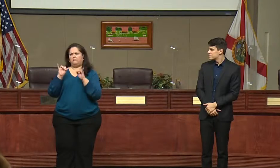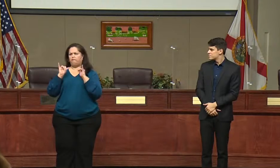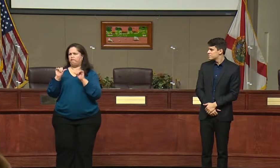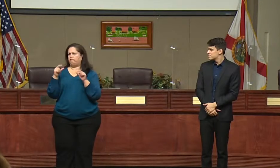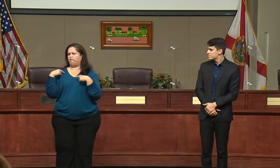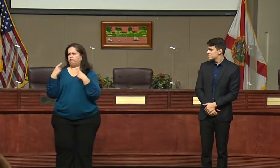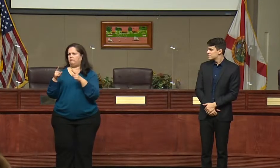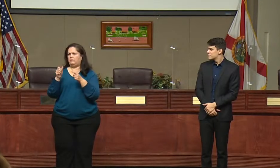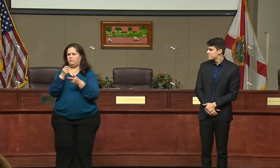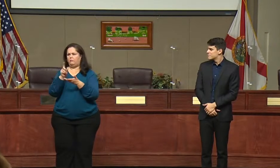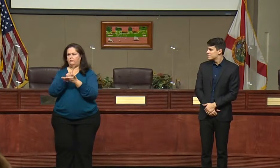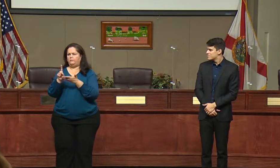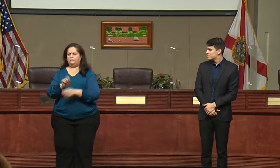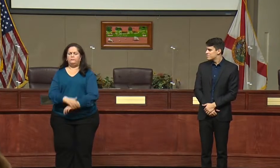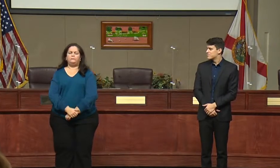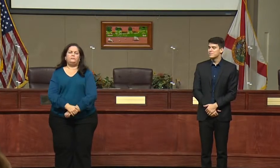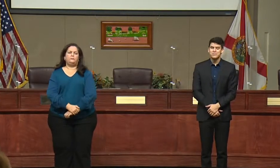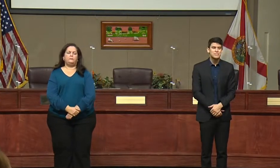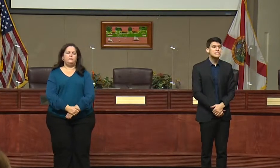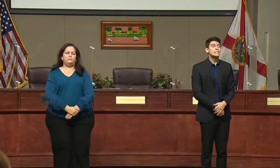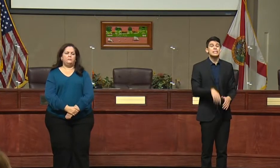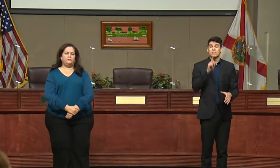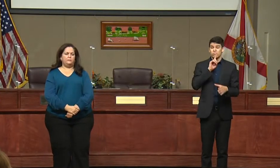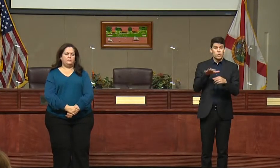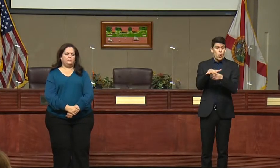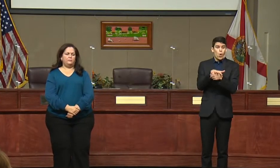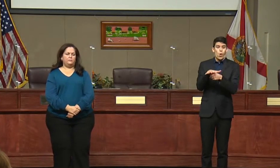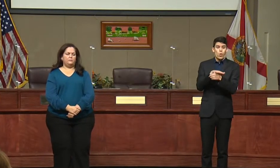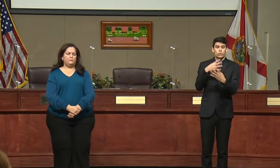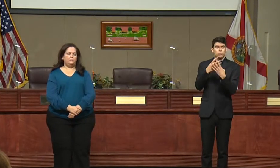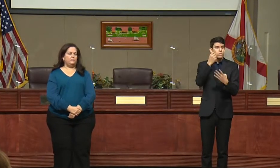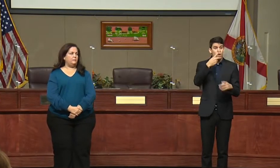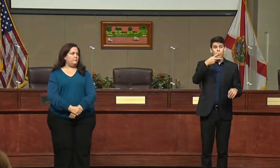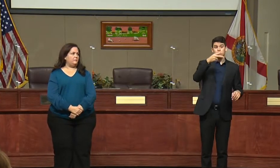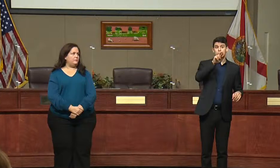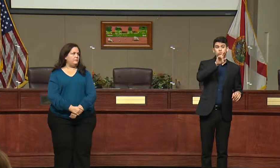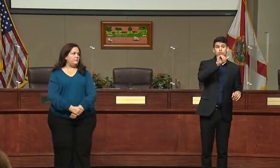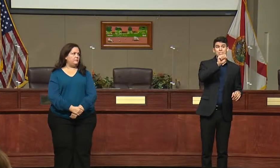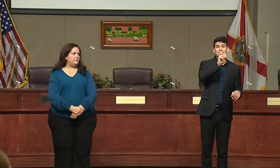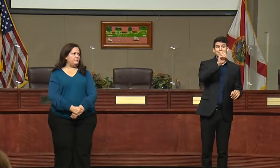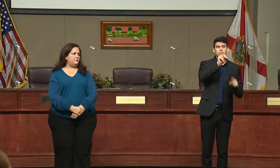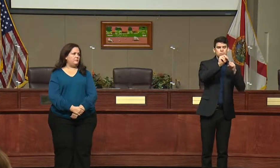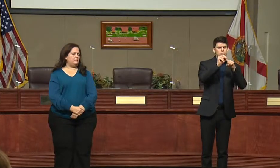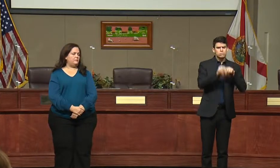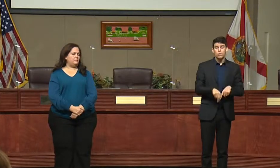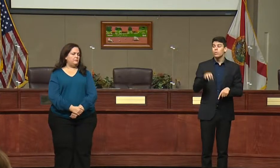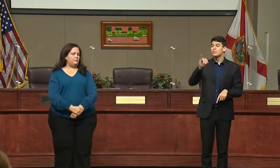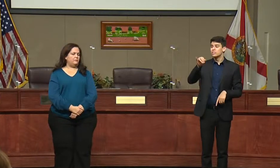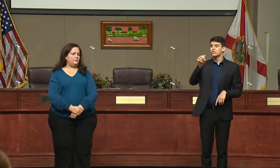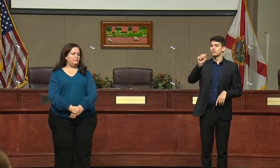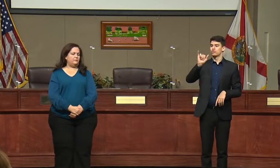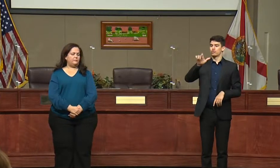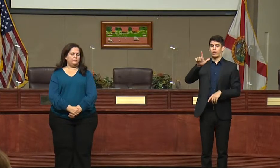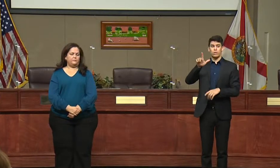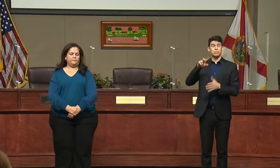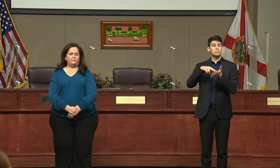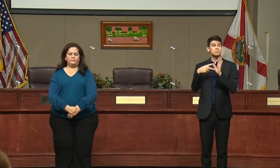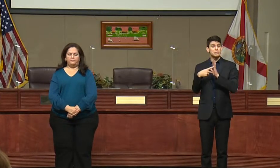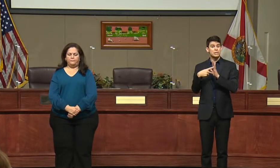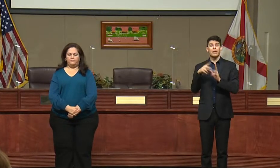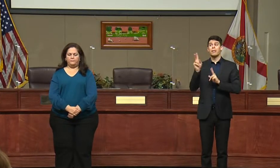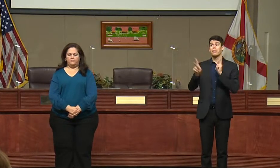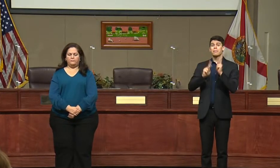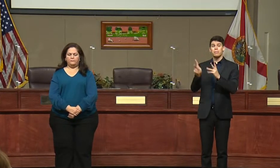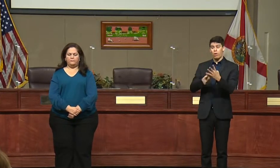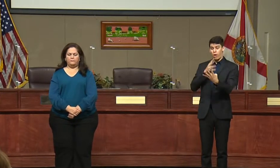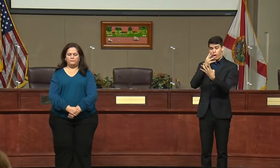The population that, this is a local jail, not a prison. So the individuals who are booked in our